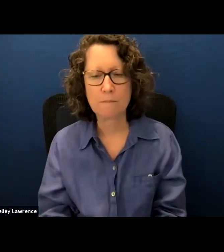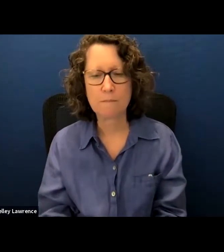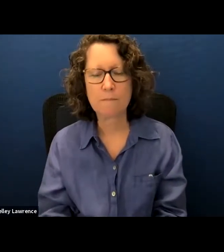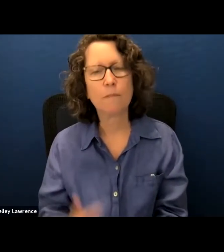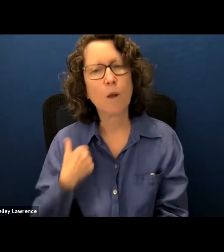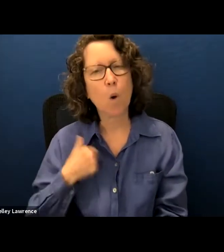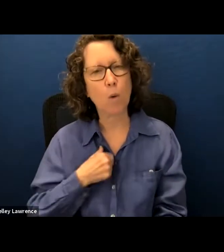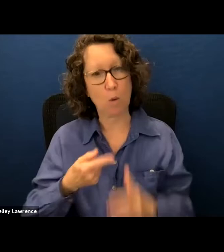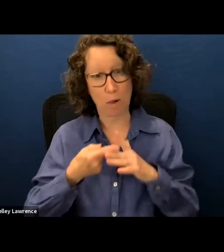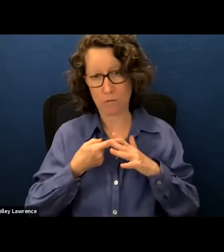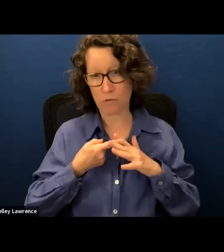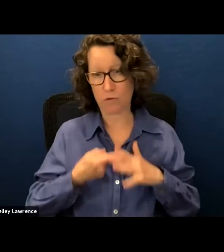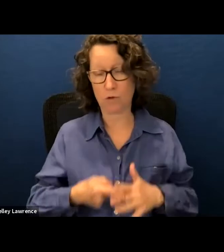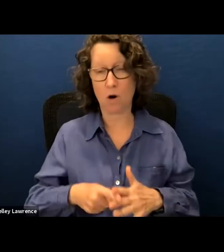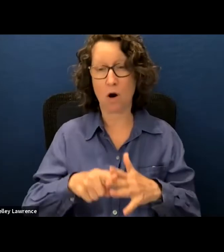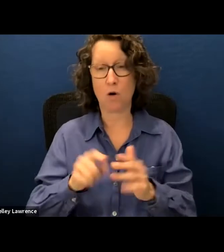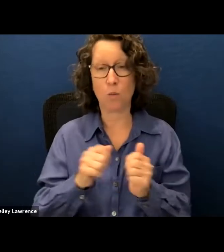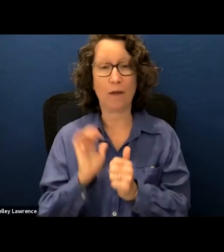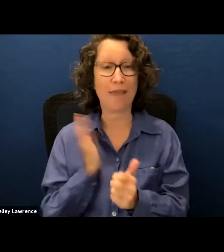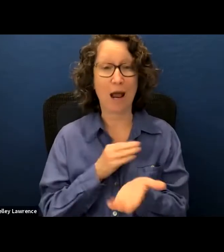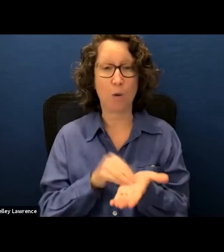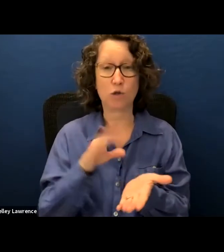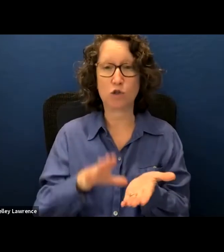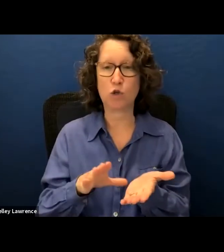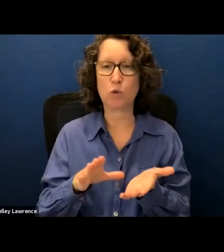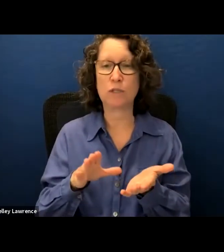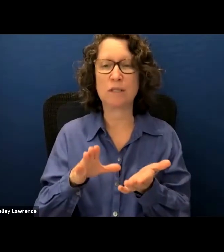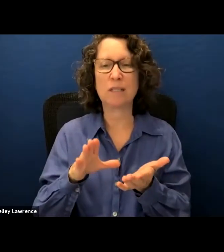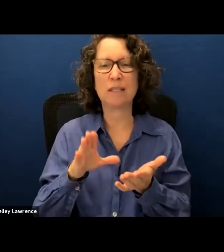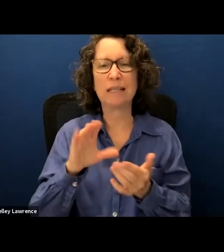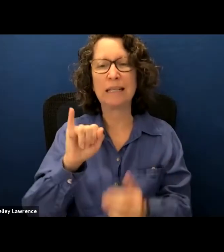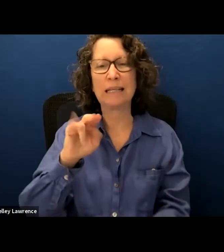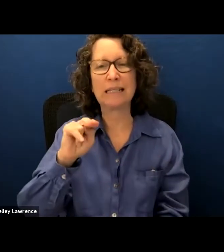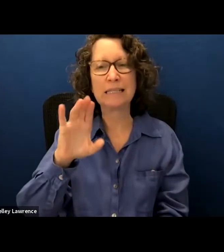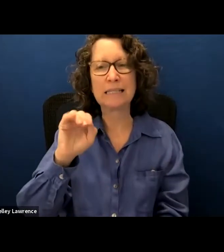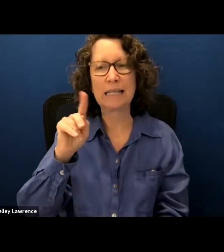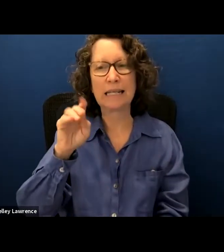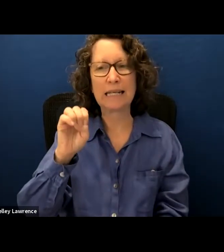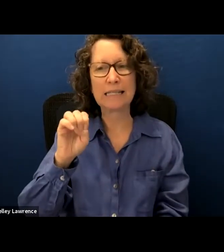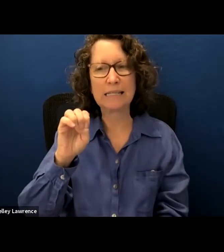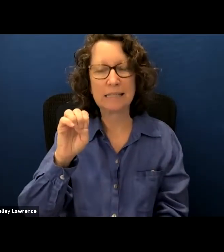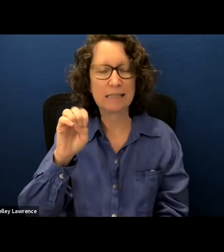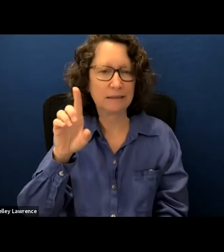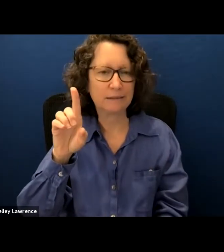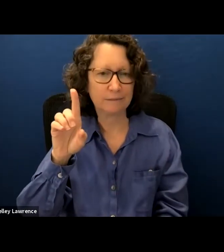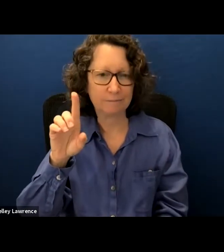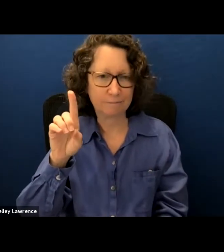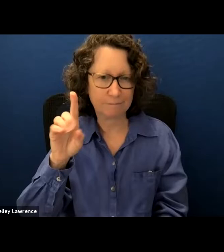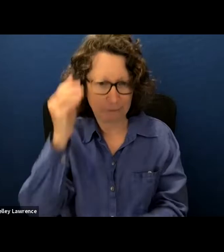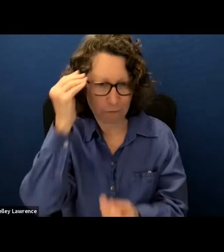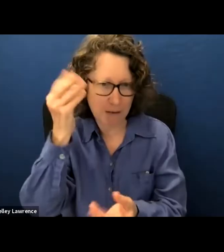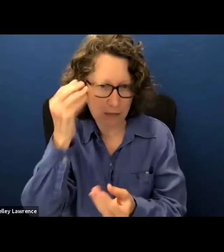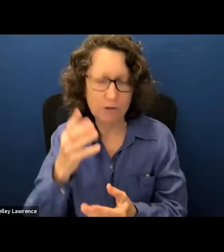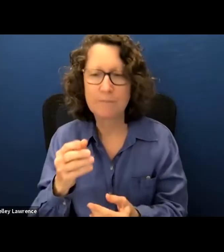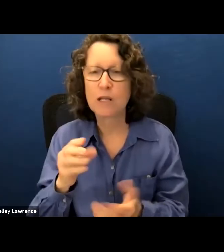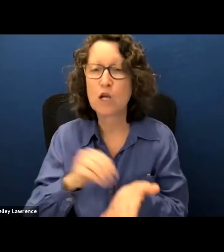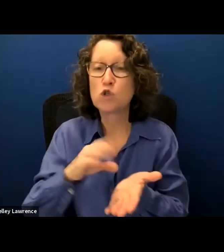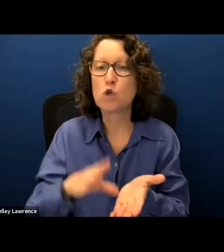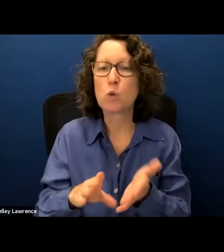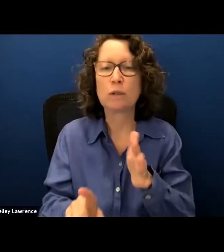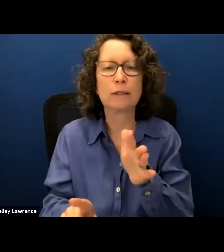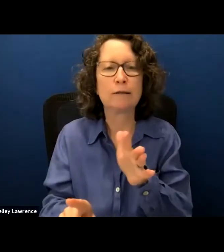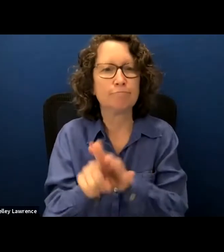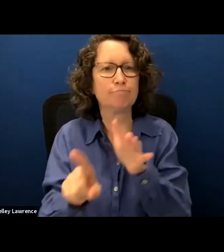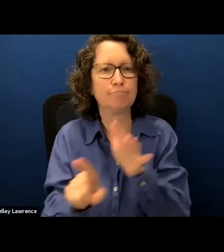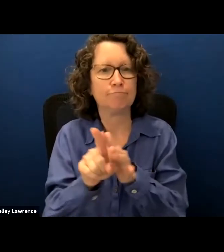we're going to start with our student incidences data. So student incidences are what we